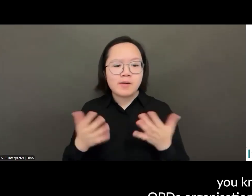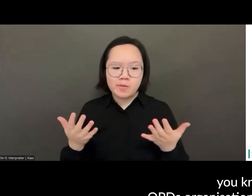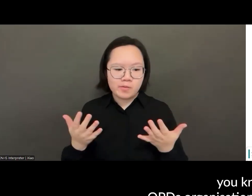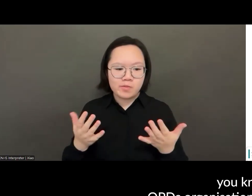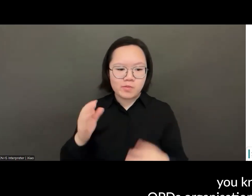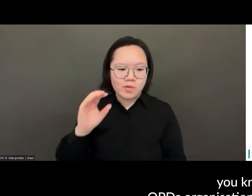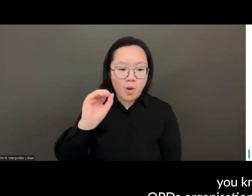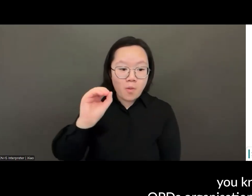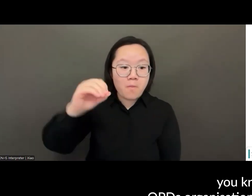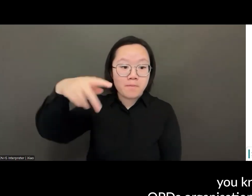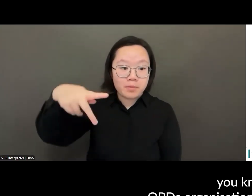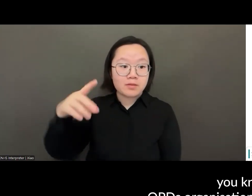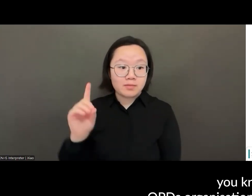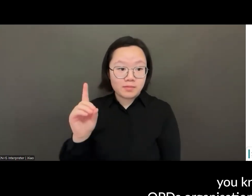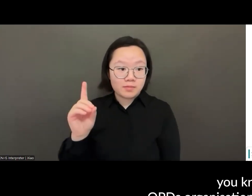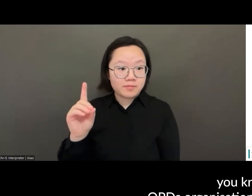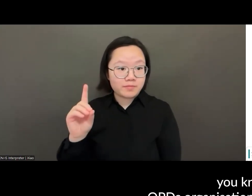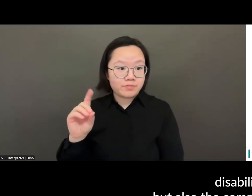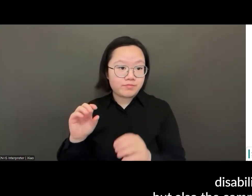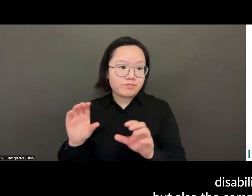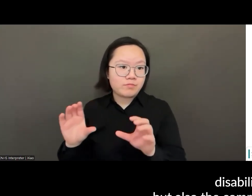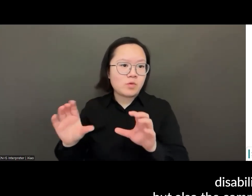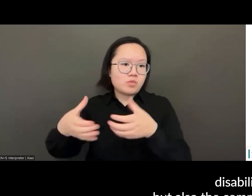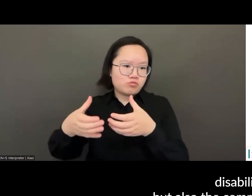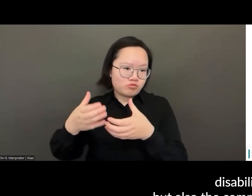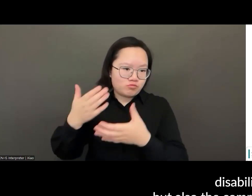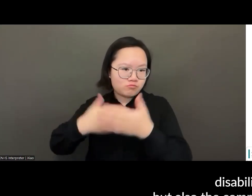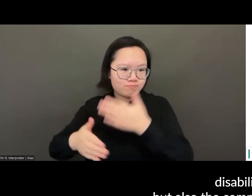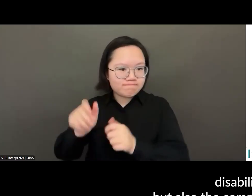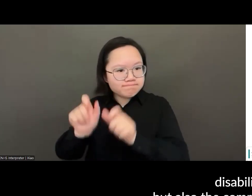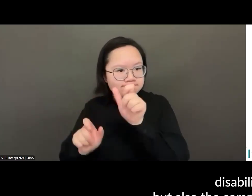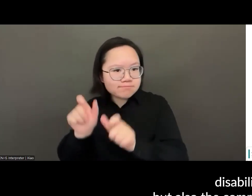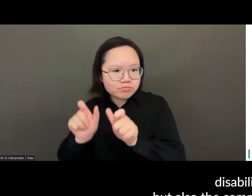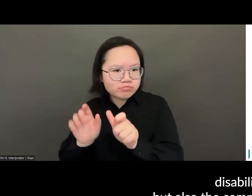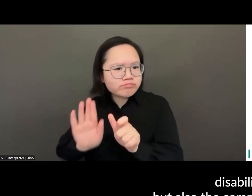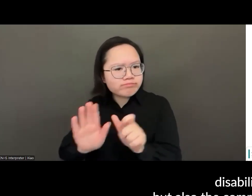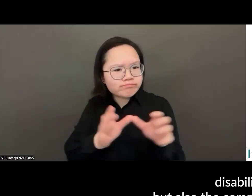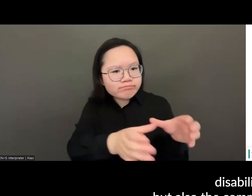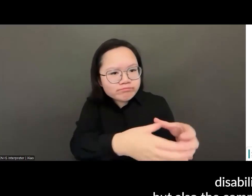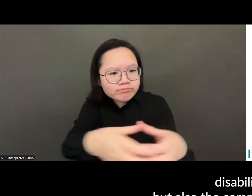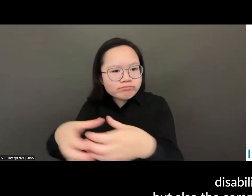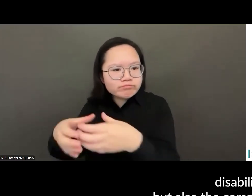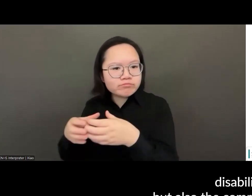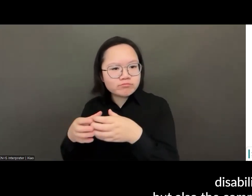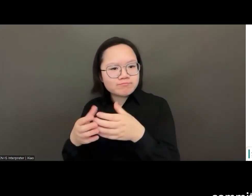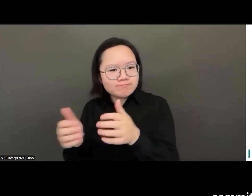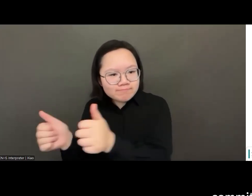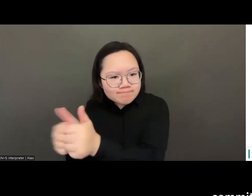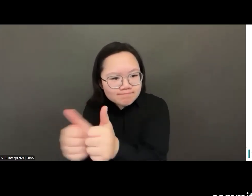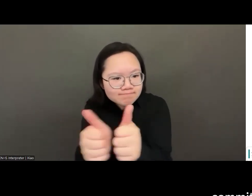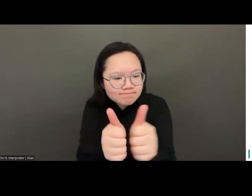OPDs, Organization of People with Disabilities, but also the community